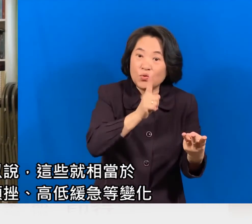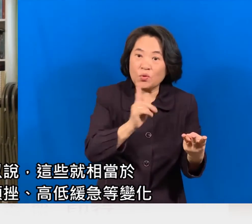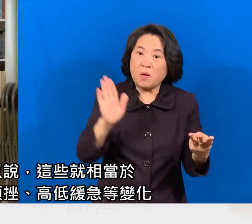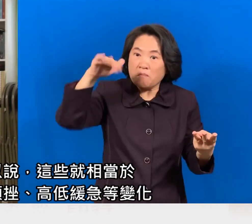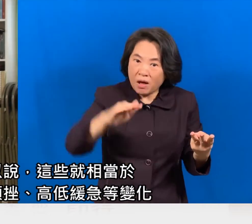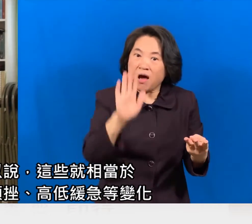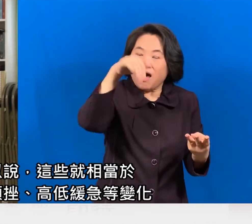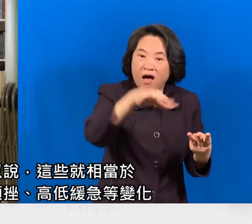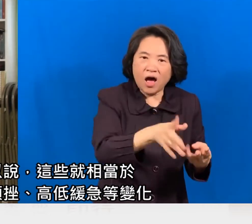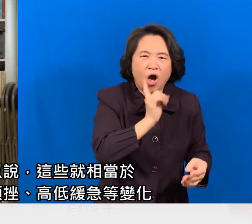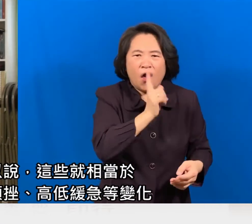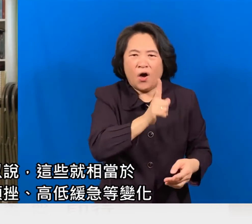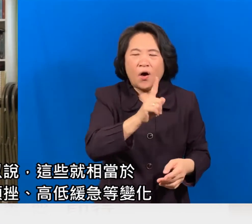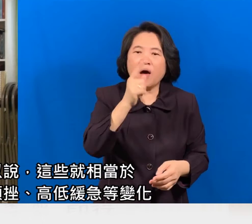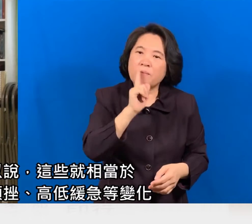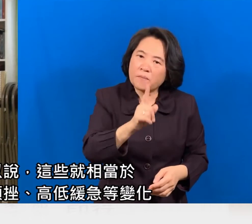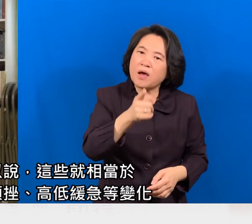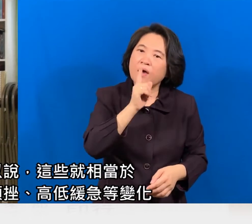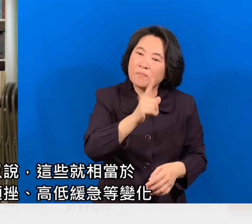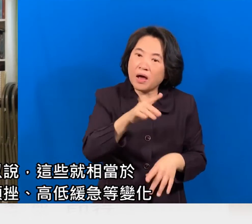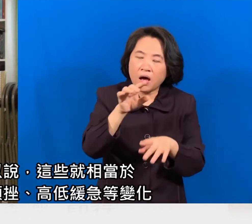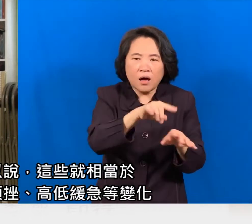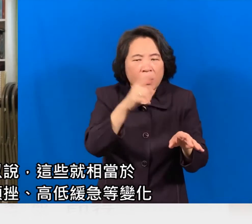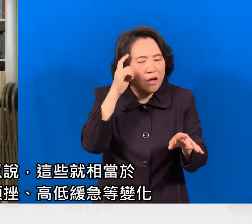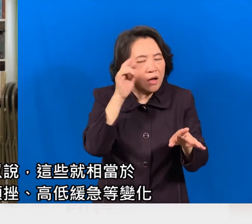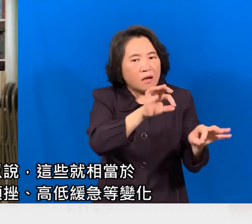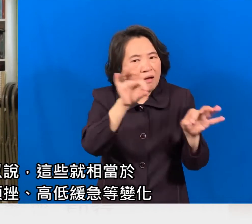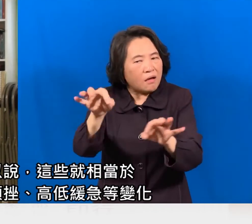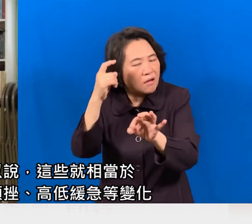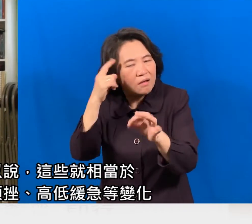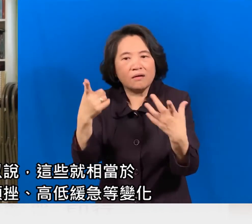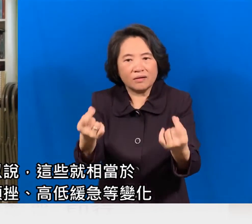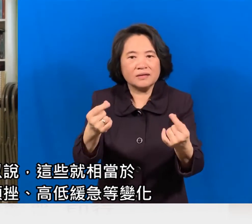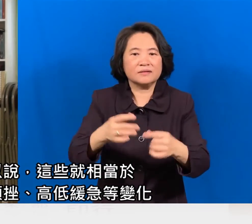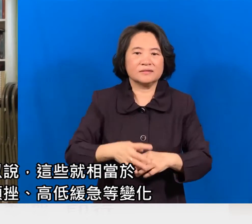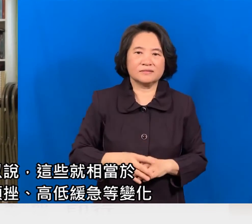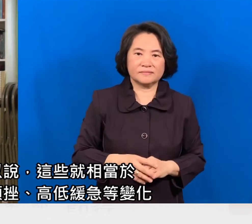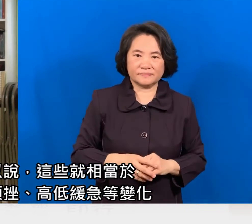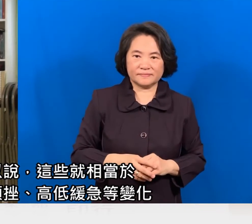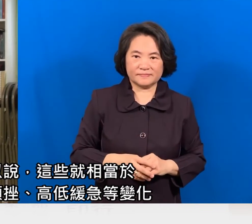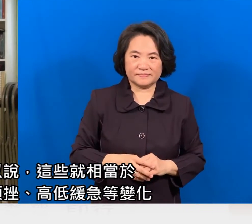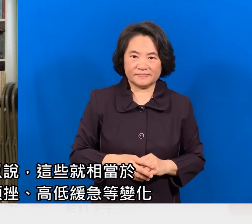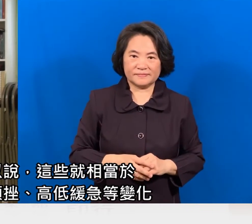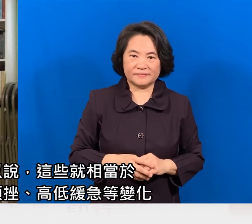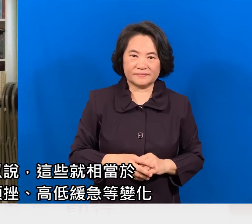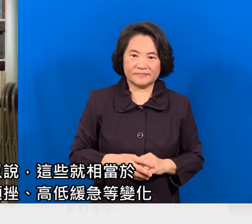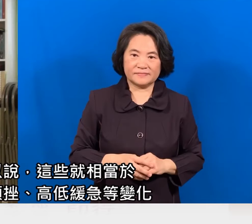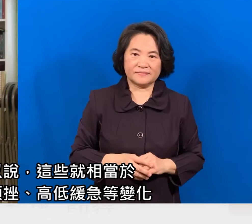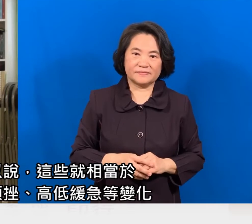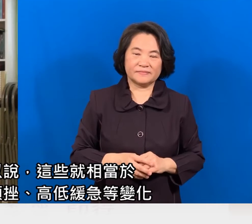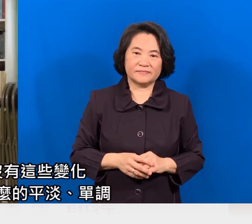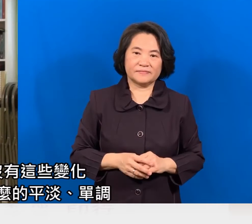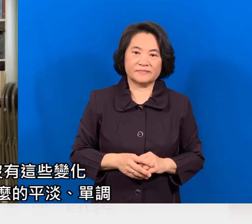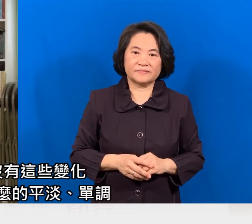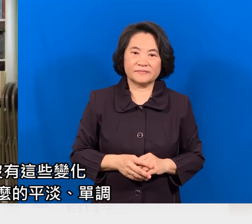factors correspond to the pauses, junctures, changes of speed, and intonation of spoken